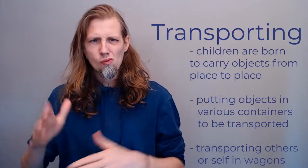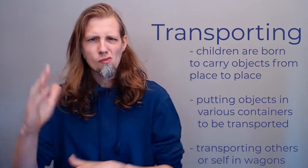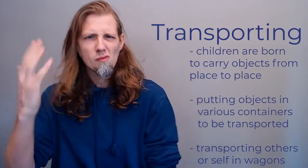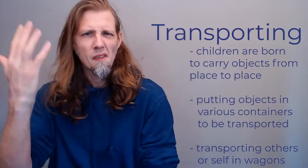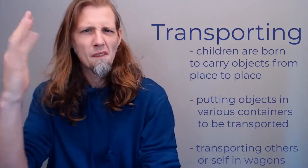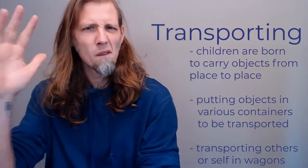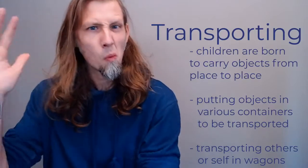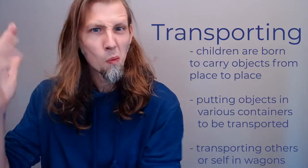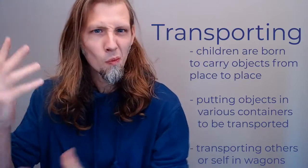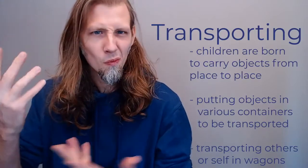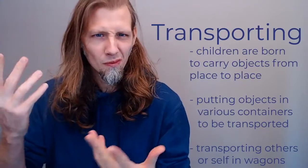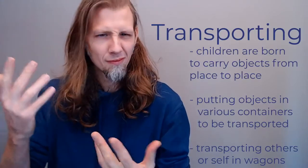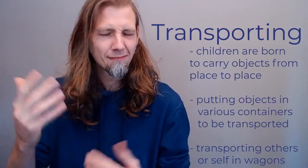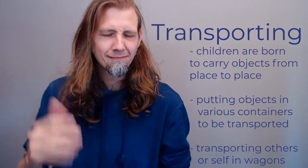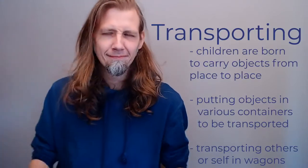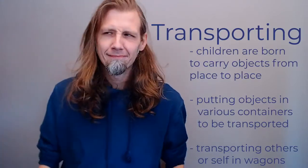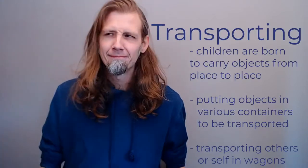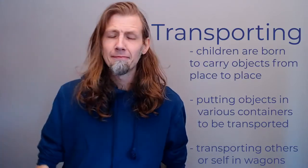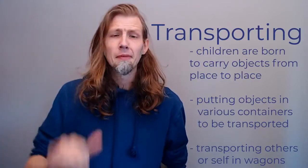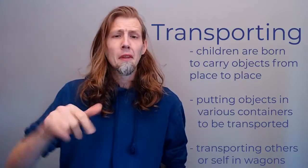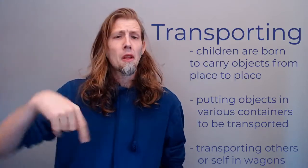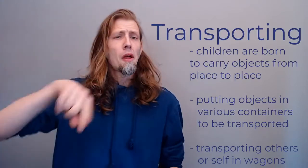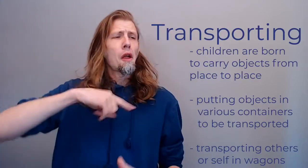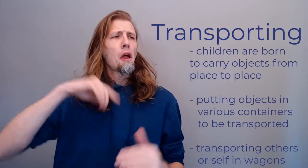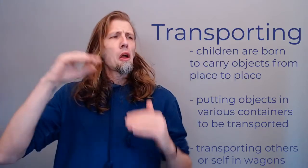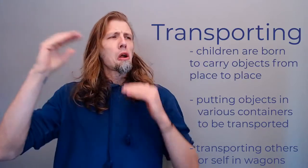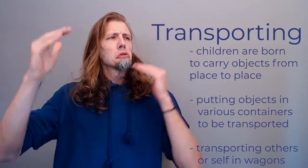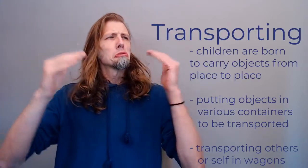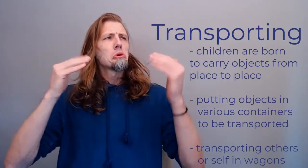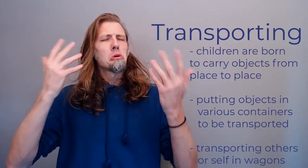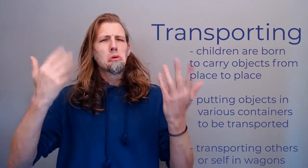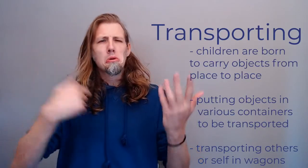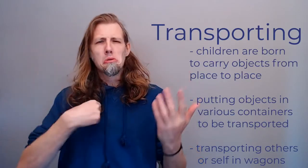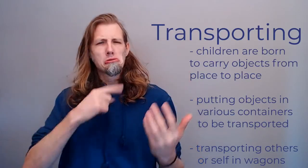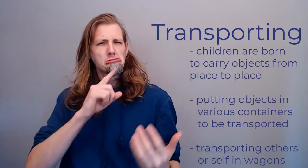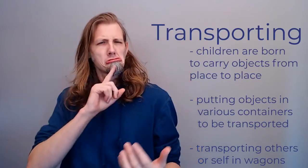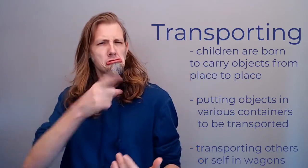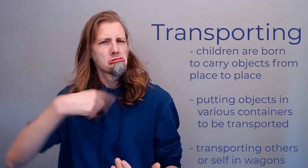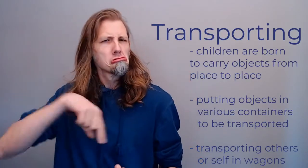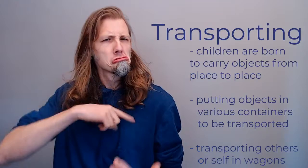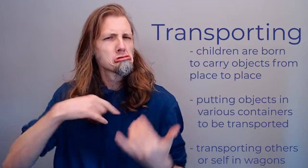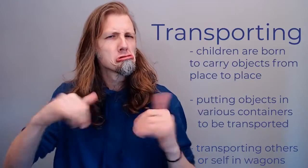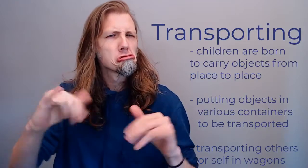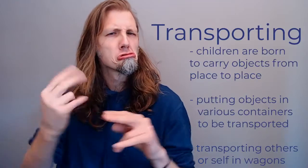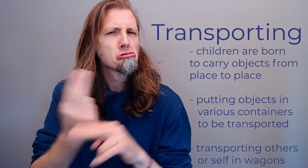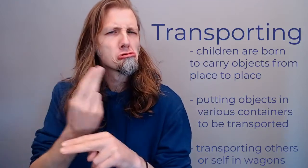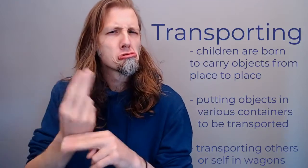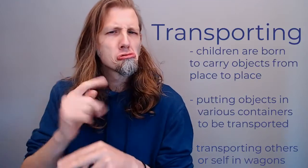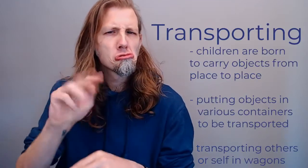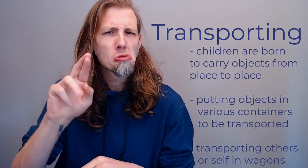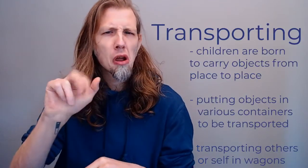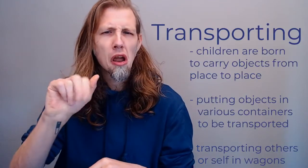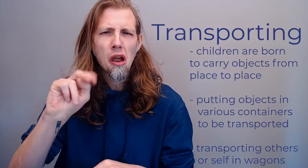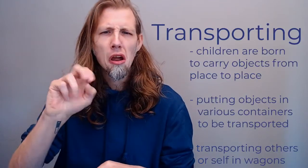like at the beach versus in a classroom or in a forest. As adults, we still use the transporting